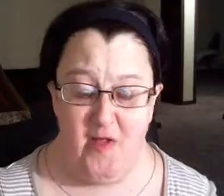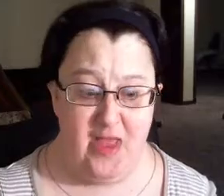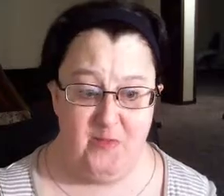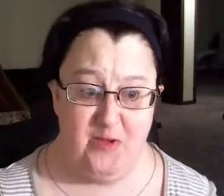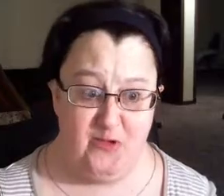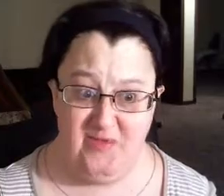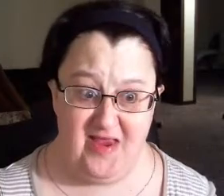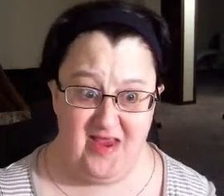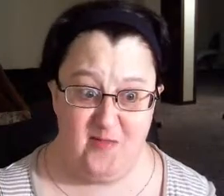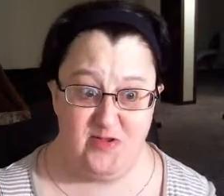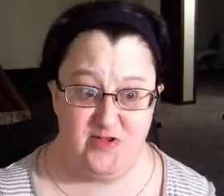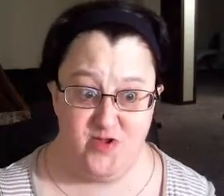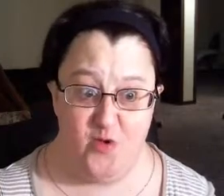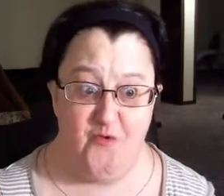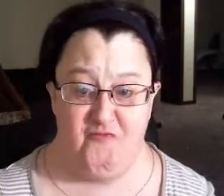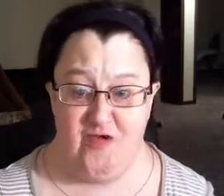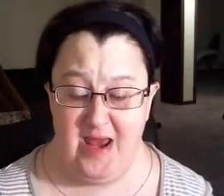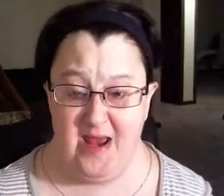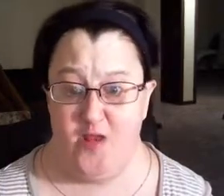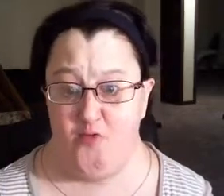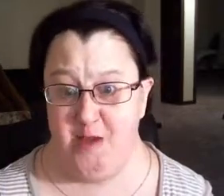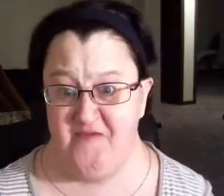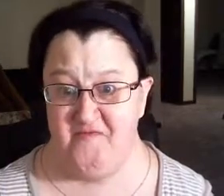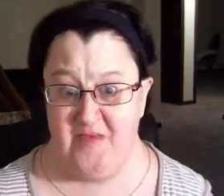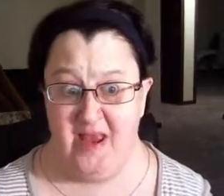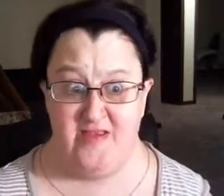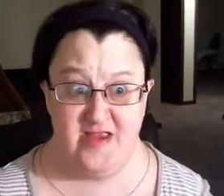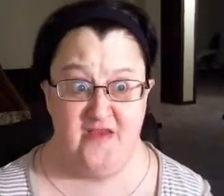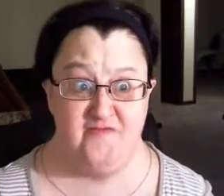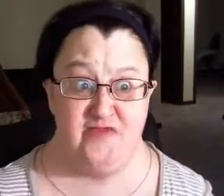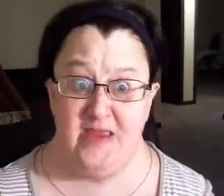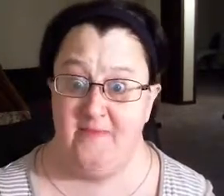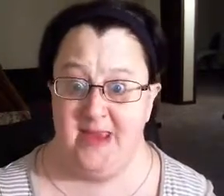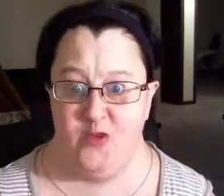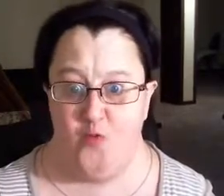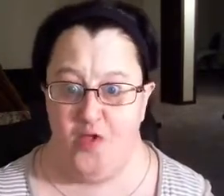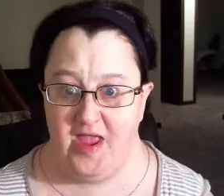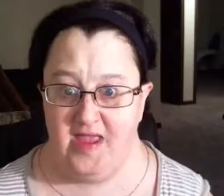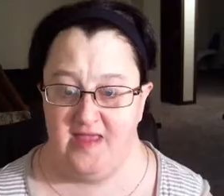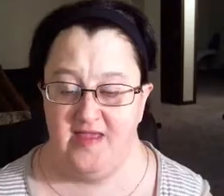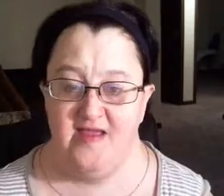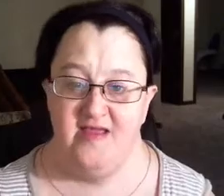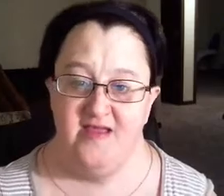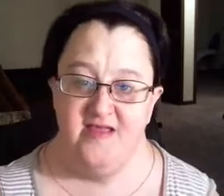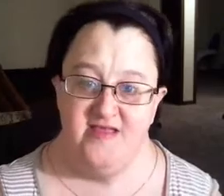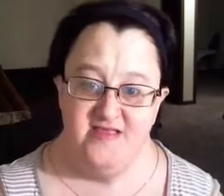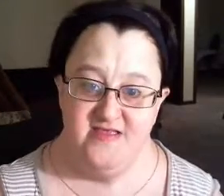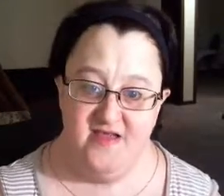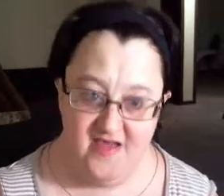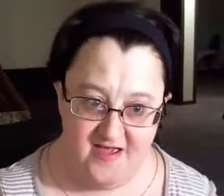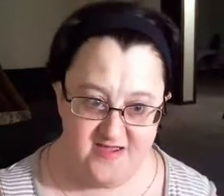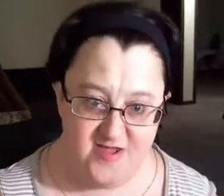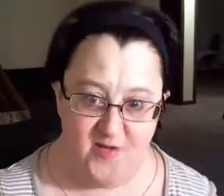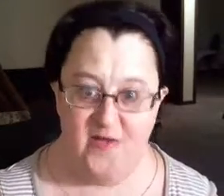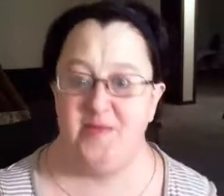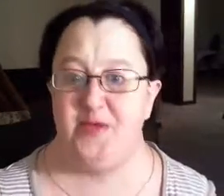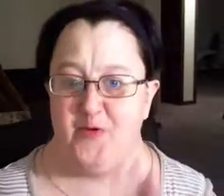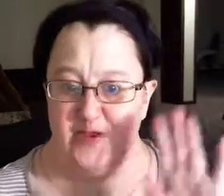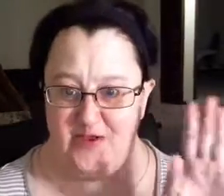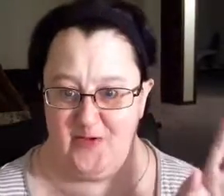walk i don't want to do anything because i was so overheated already from being outside for 10 minutes walking so i'm gonna go ahead and go